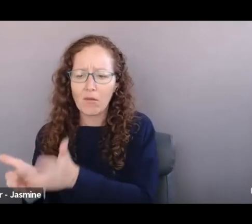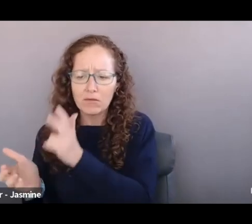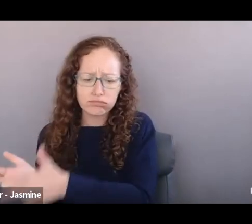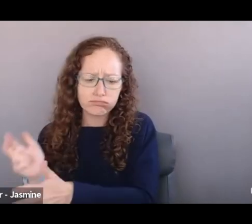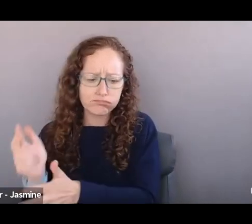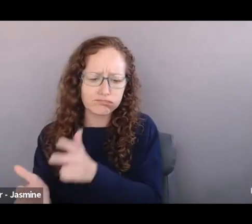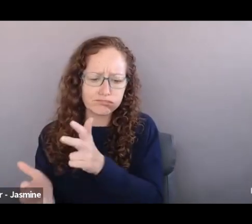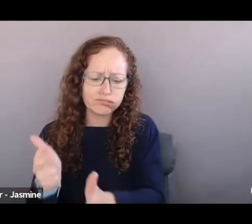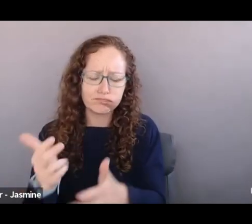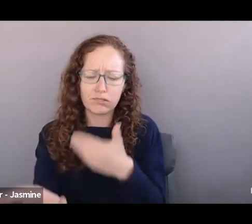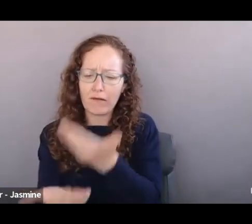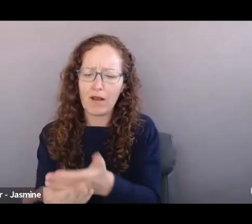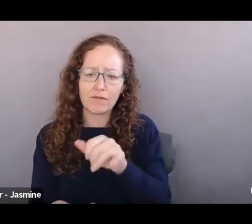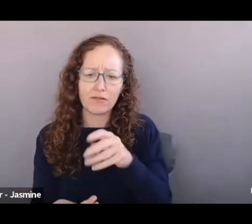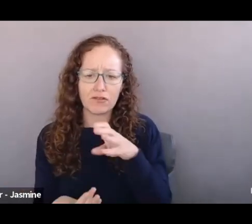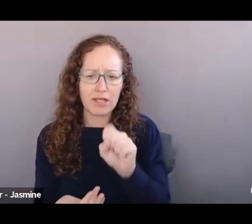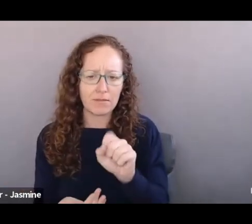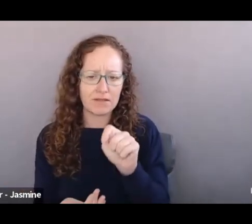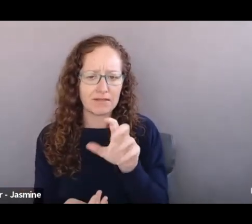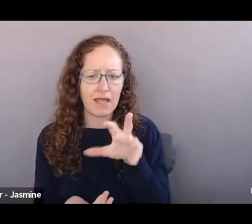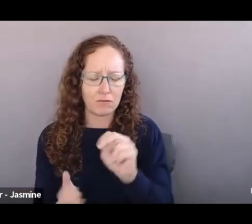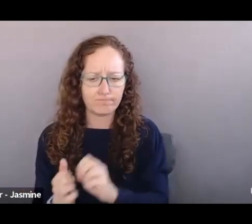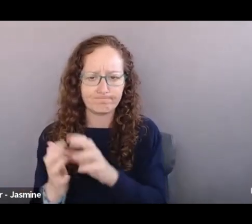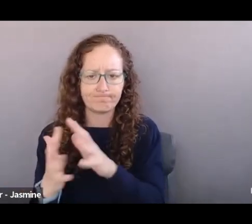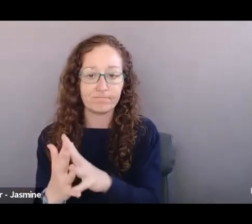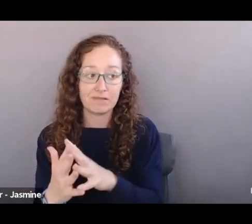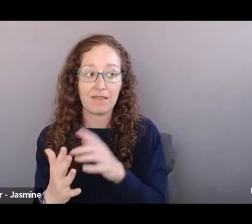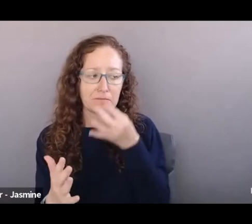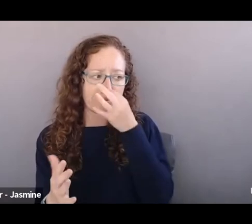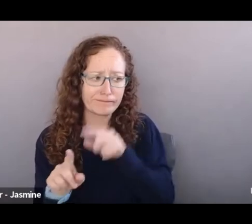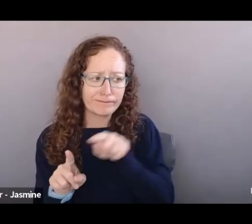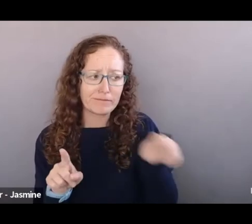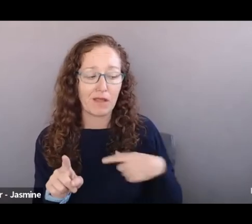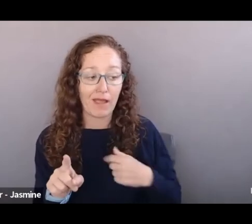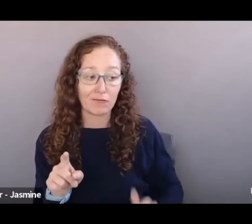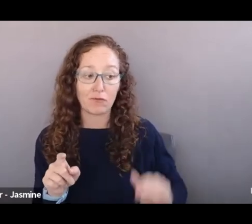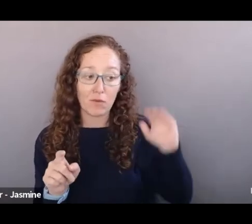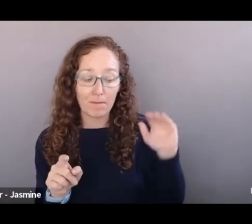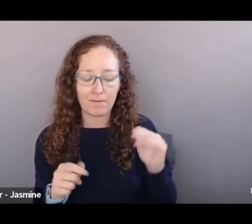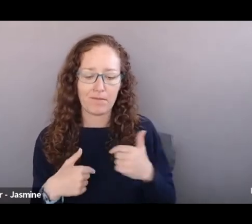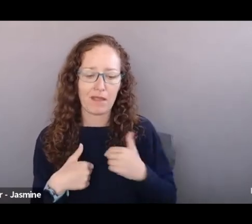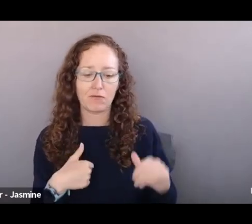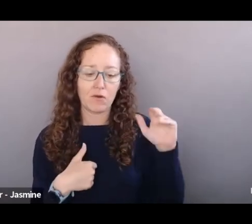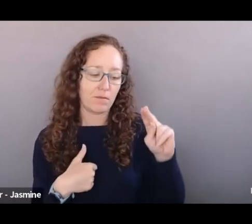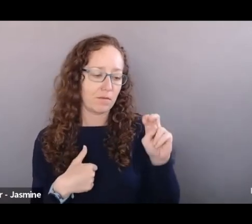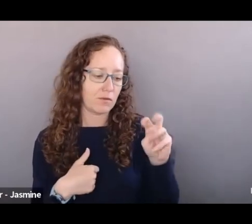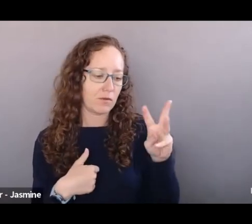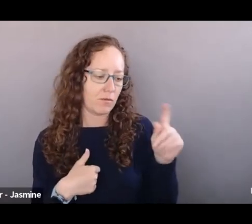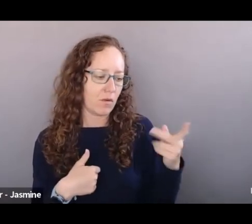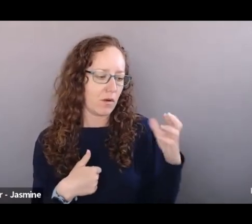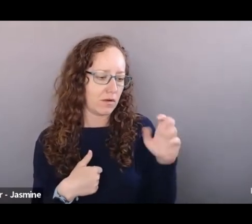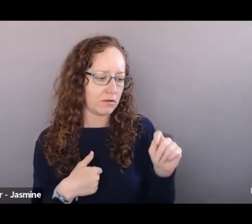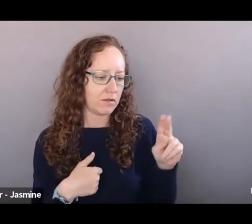settlement, miles from where I grew up in Newport News, Virginia. This narrative of freedom continued with